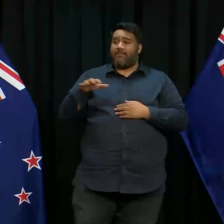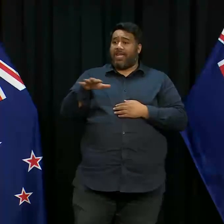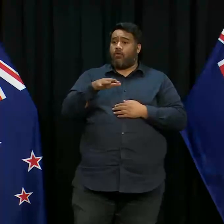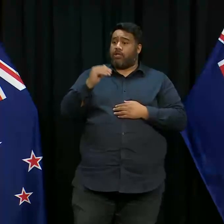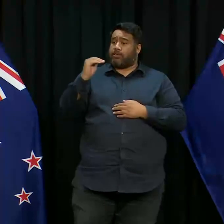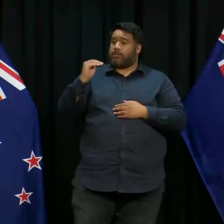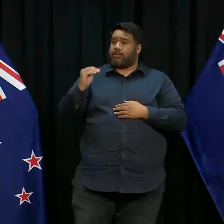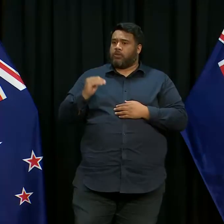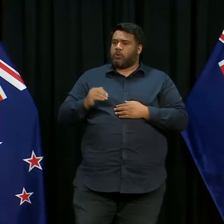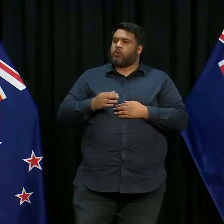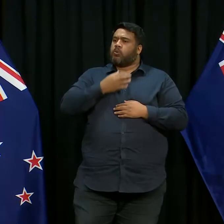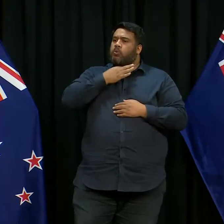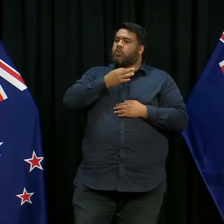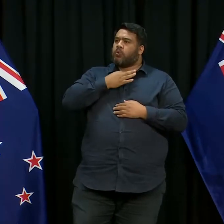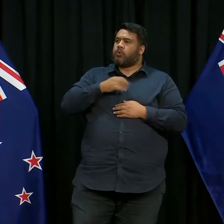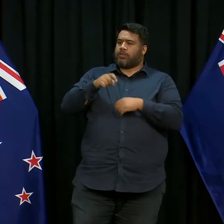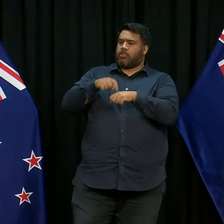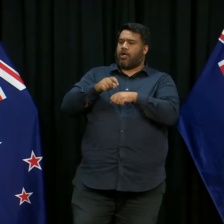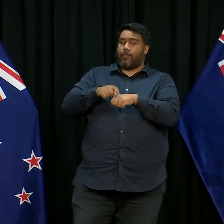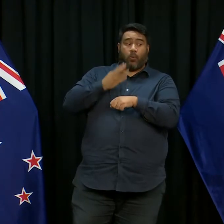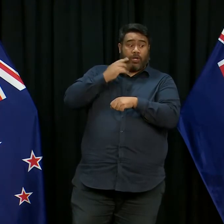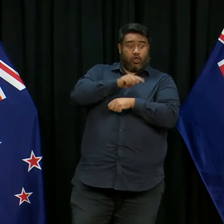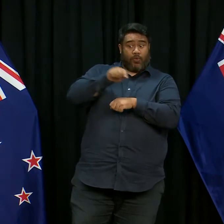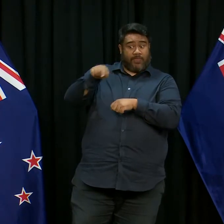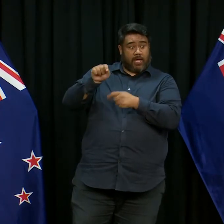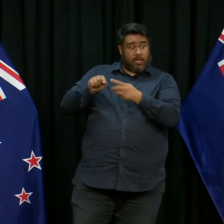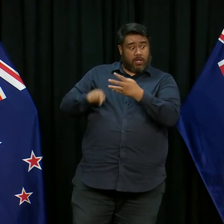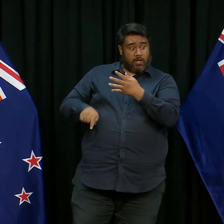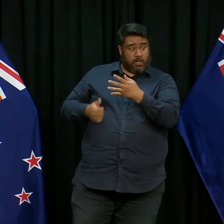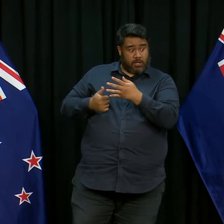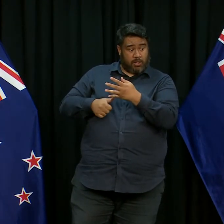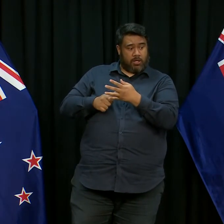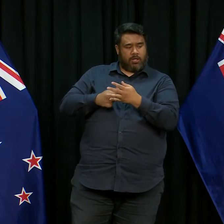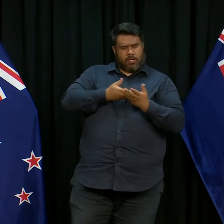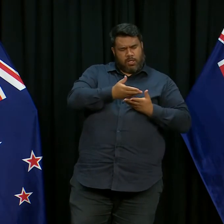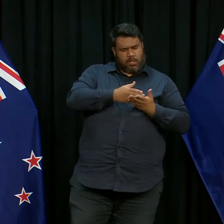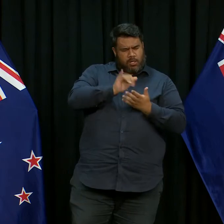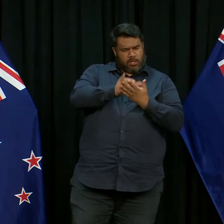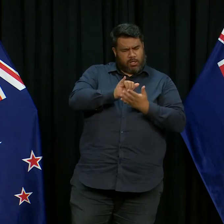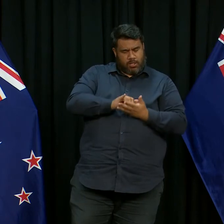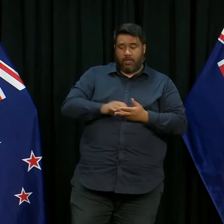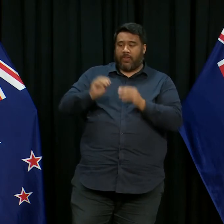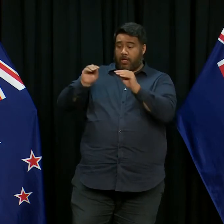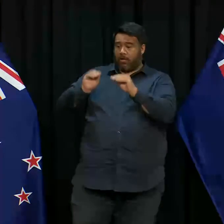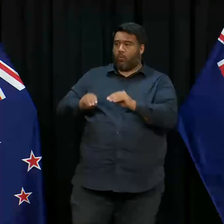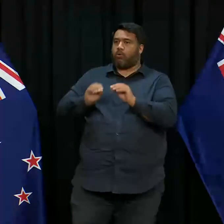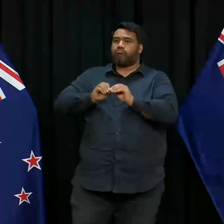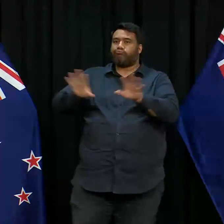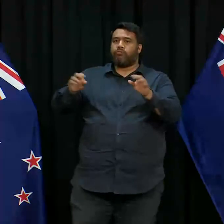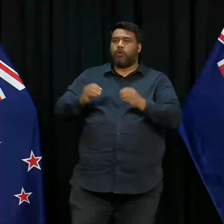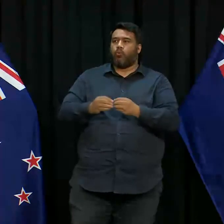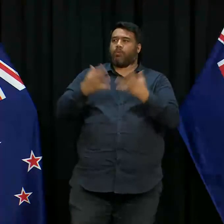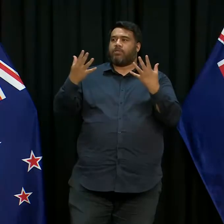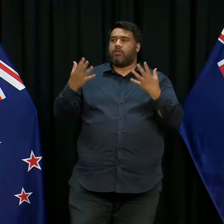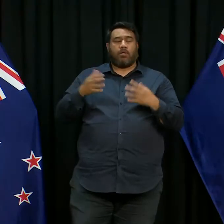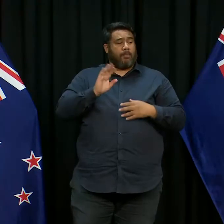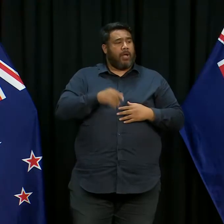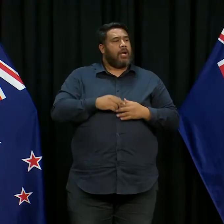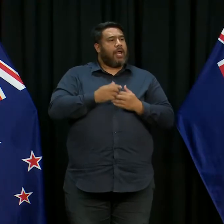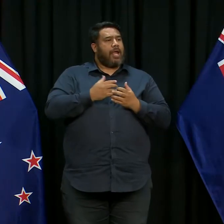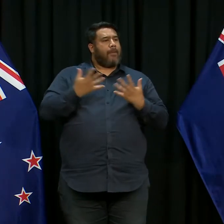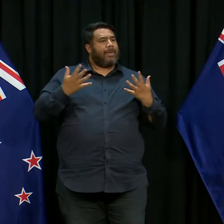timing that they were there is just being finalised and will be available at any time this afternoon. how many? And I